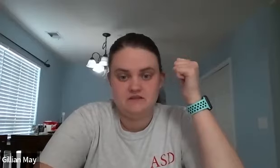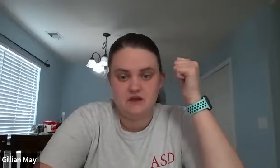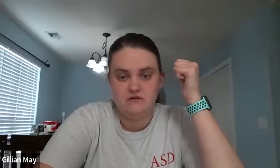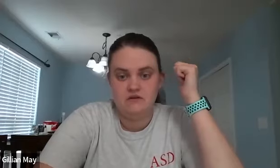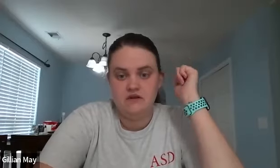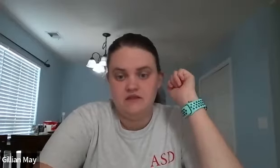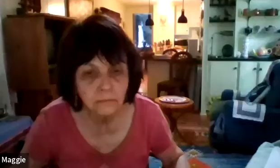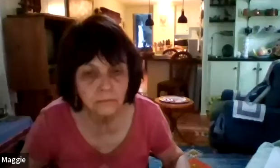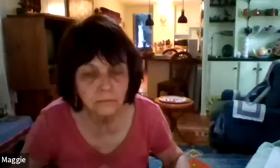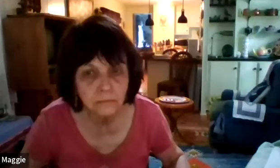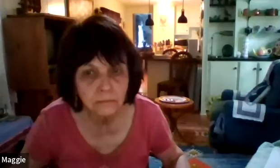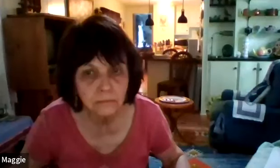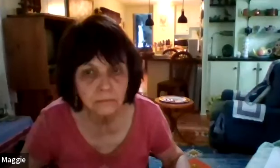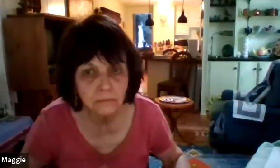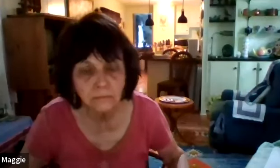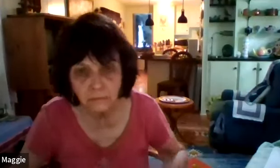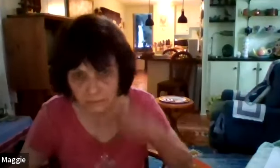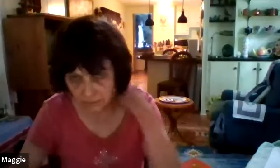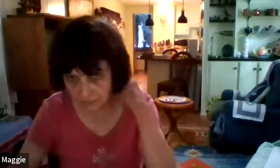So that way you guys can see the closed captions.